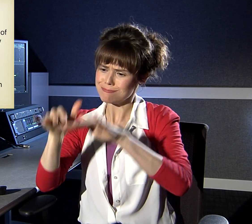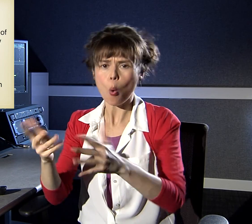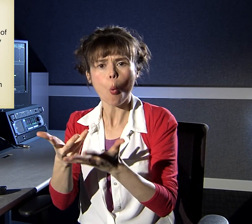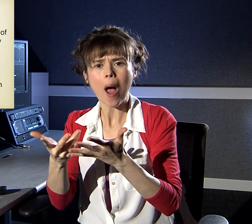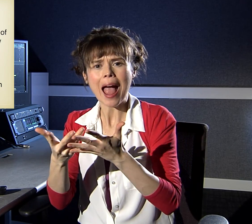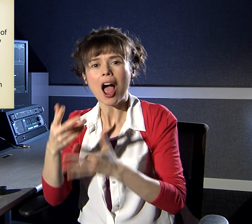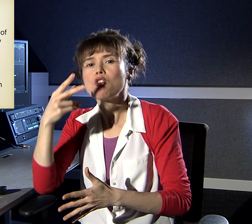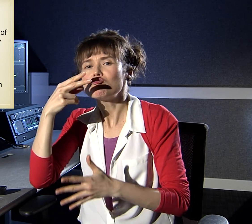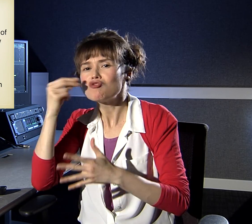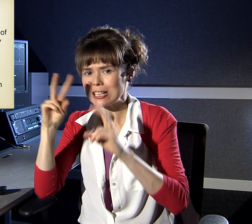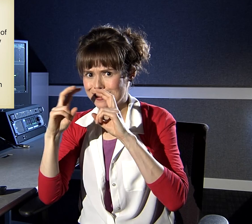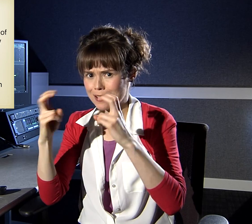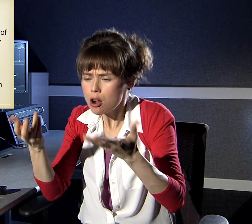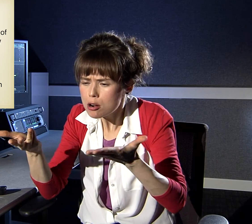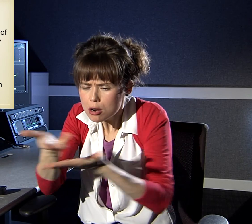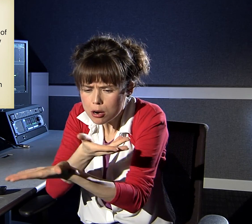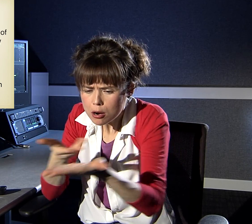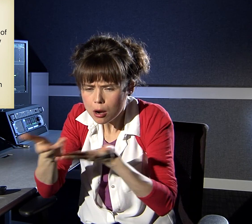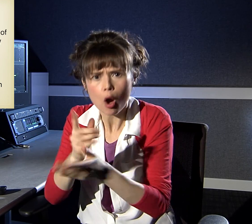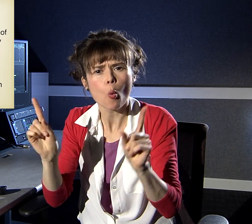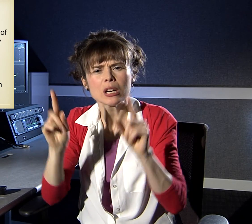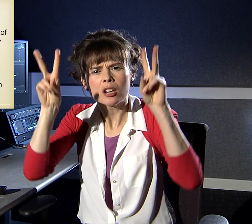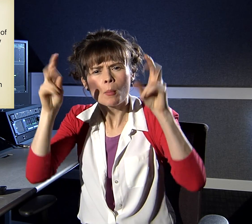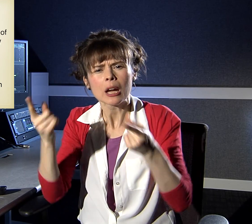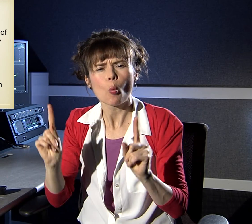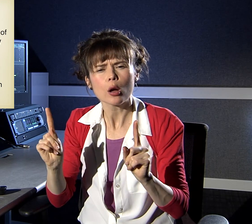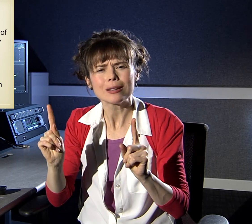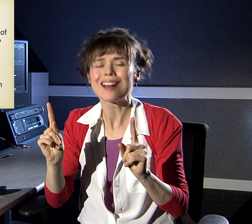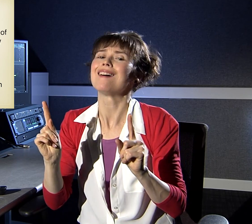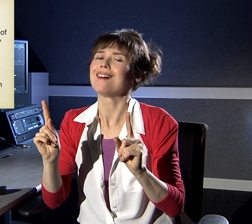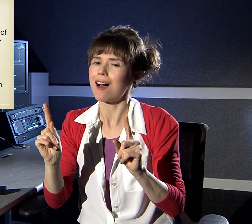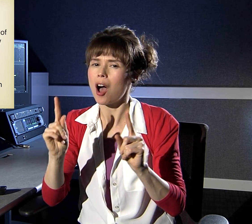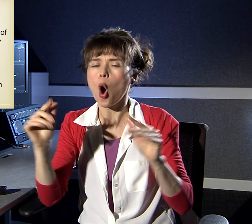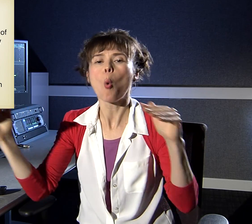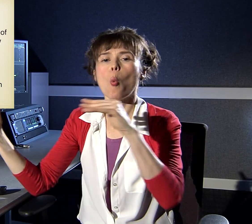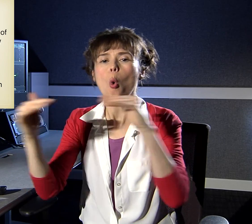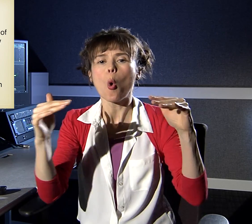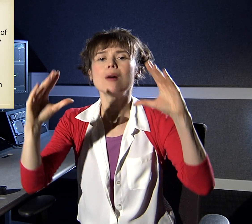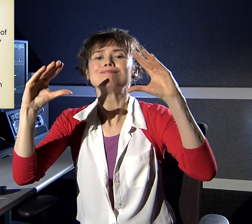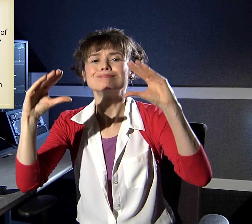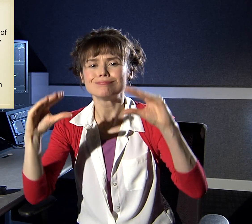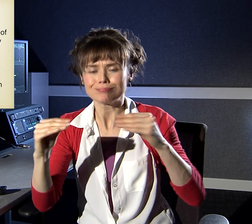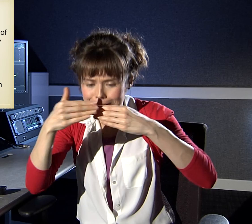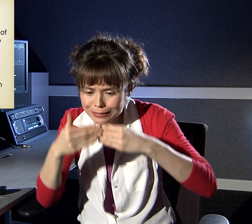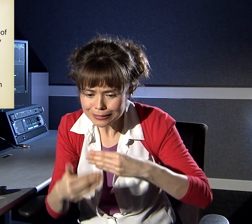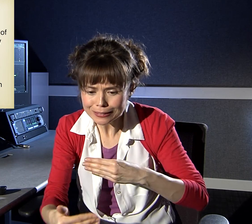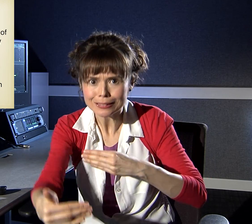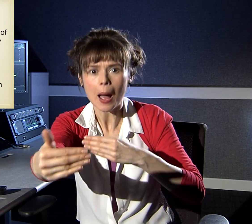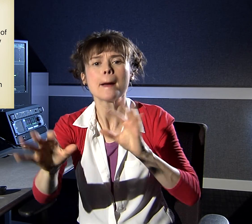Henry and his men gather at the French palace to negotiate peace